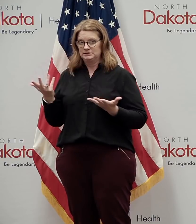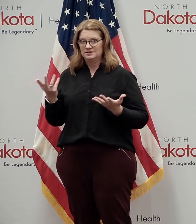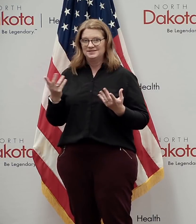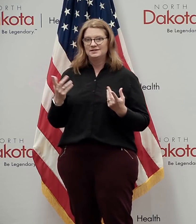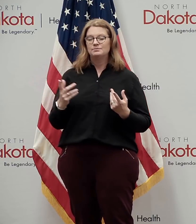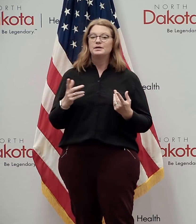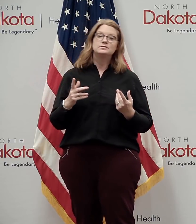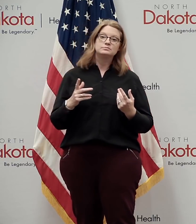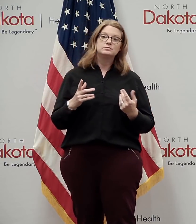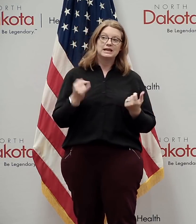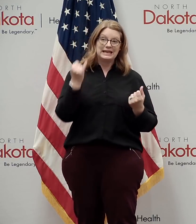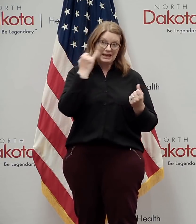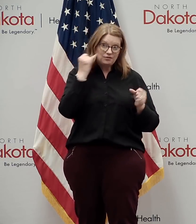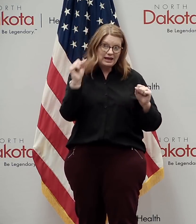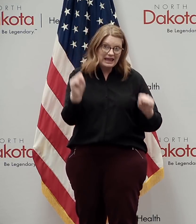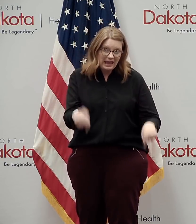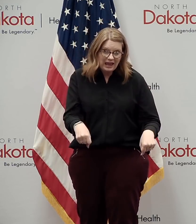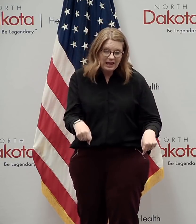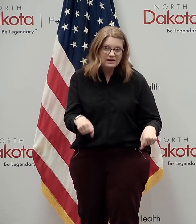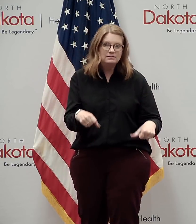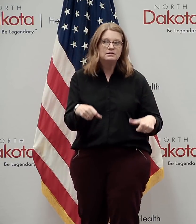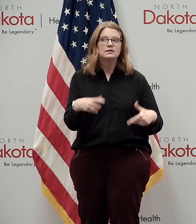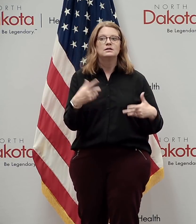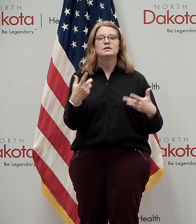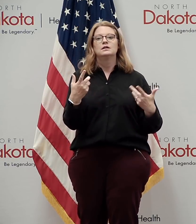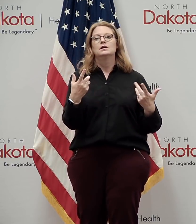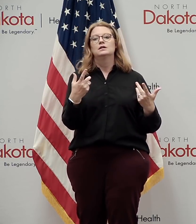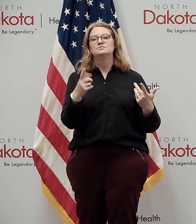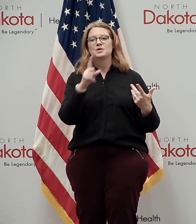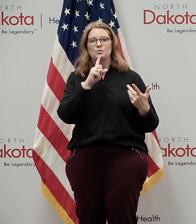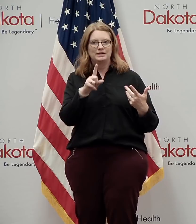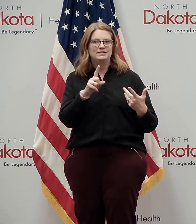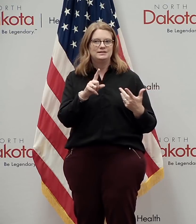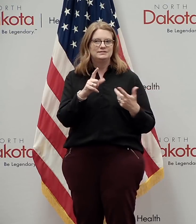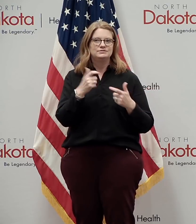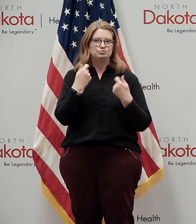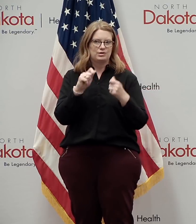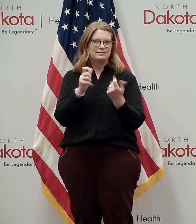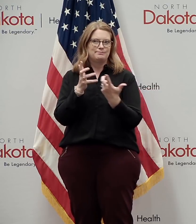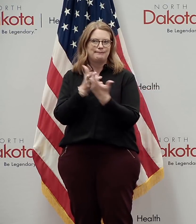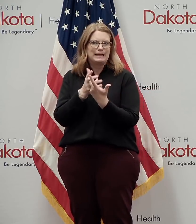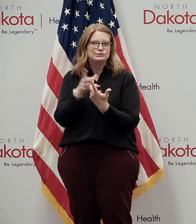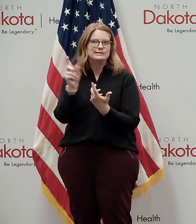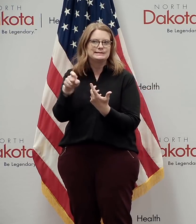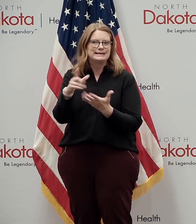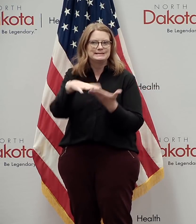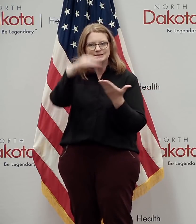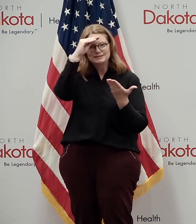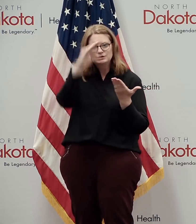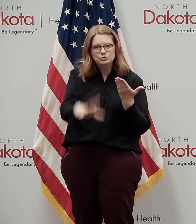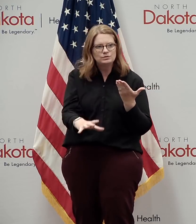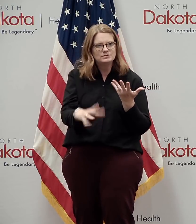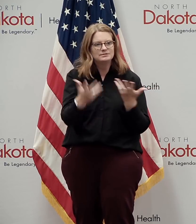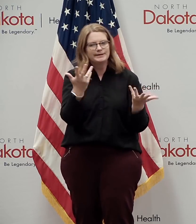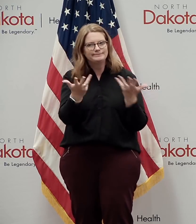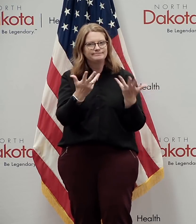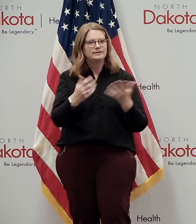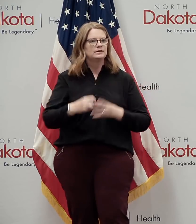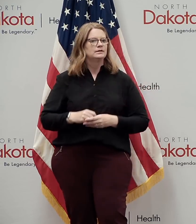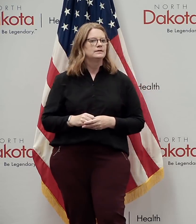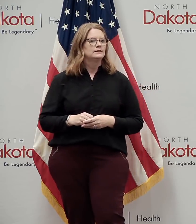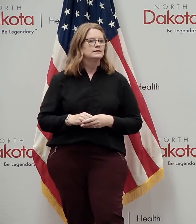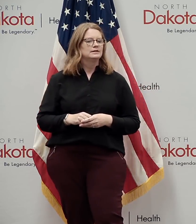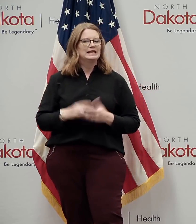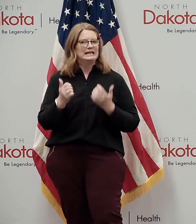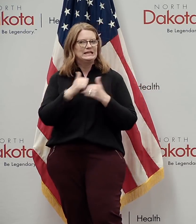where we can, we're trying to accommodate the desires of the students. But I'm not trying to dodge your question, but it's being worked out